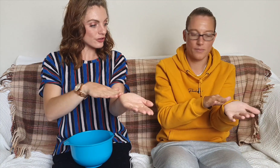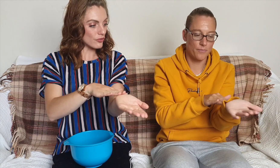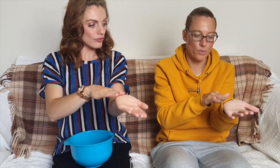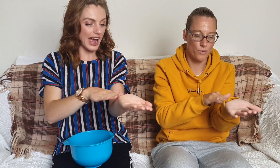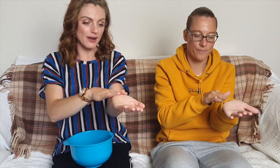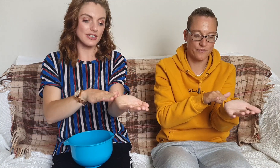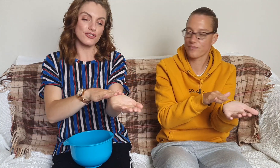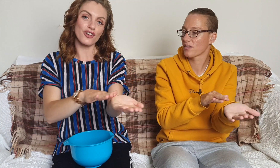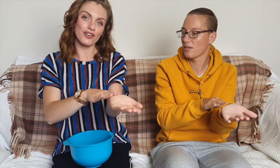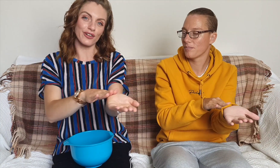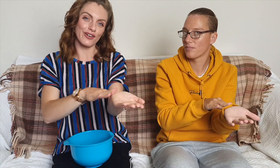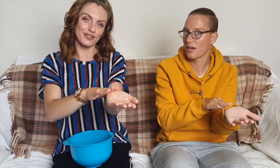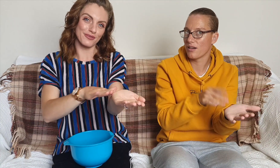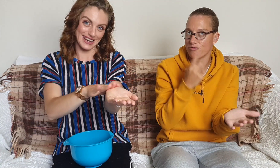going round in a circle on your wrist.